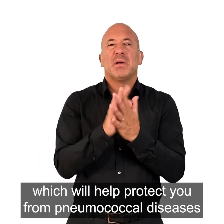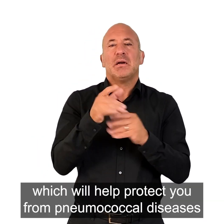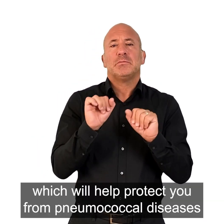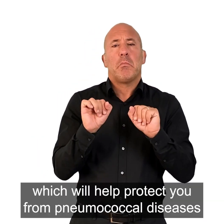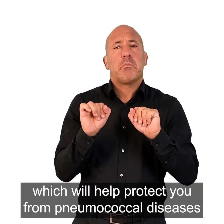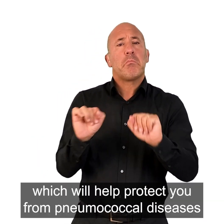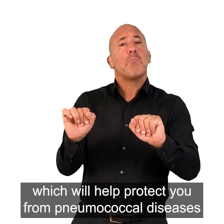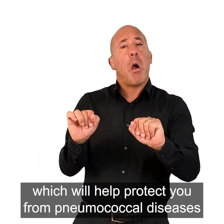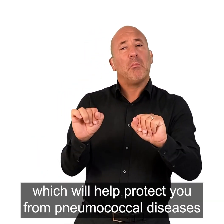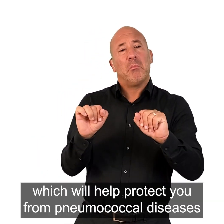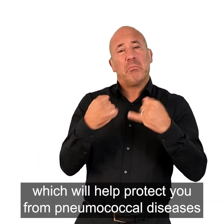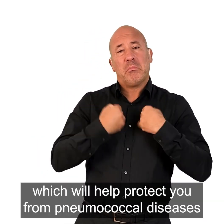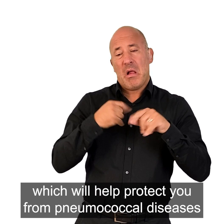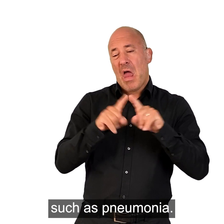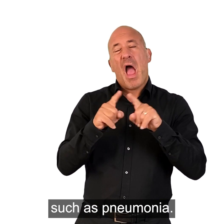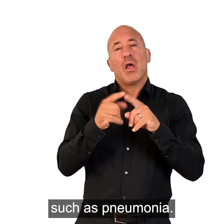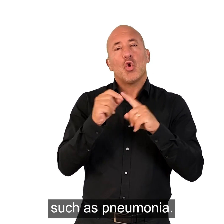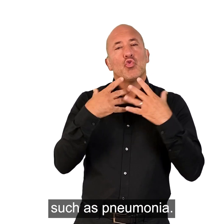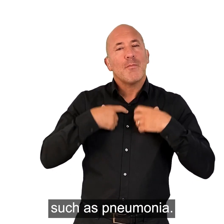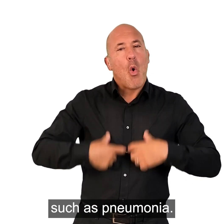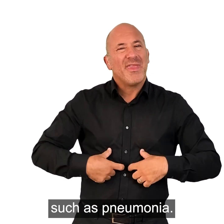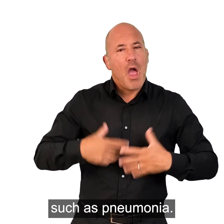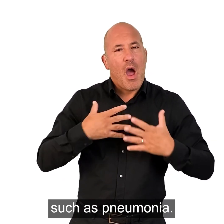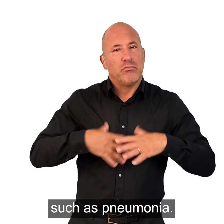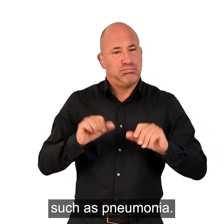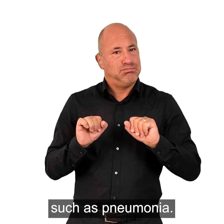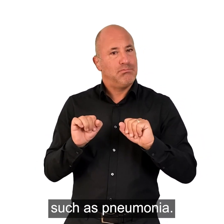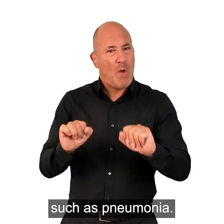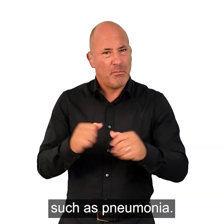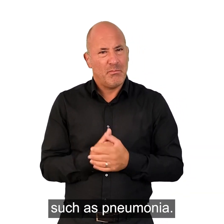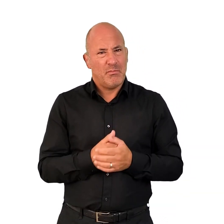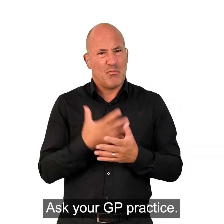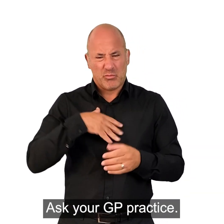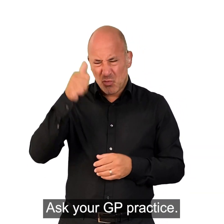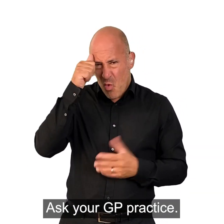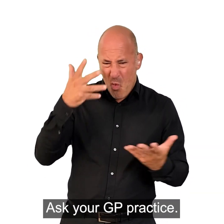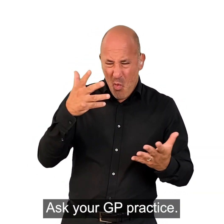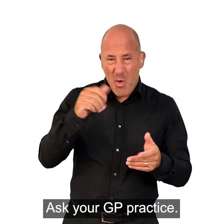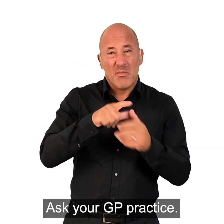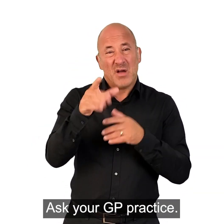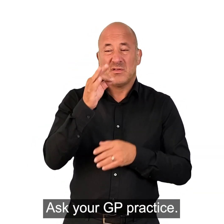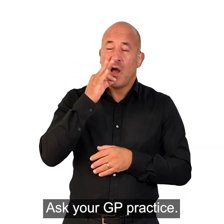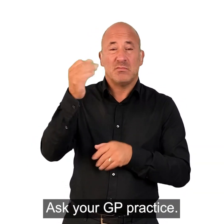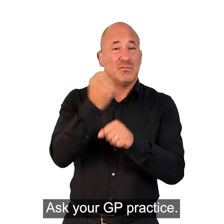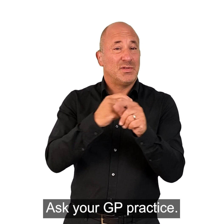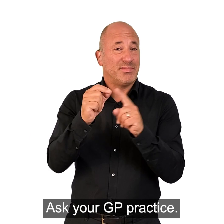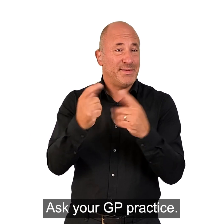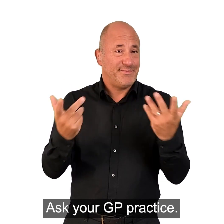which will help protect you from pneumococcal diseases such as pneumonia. Ask your GP practice.